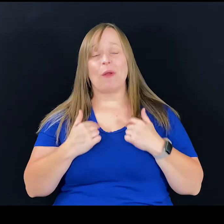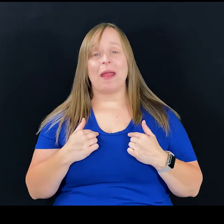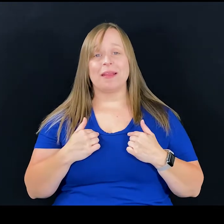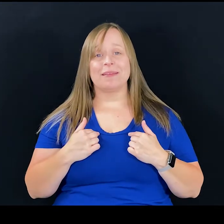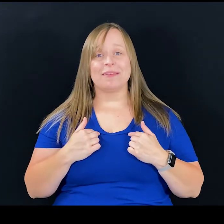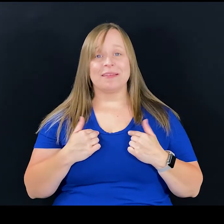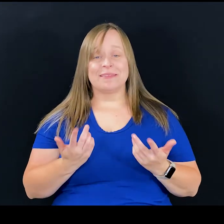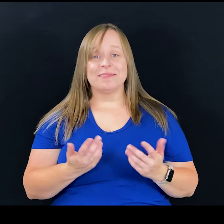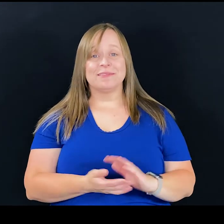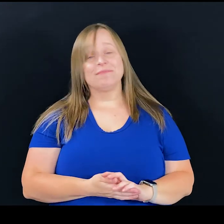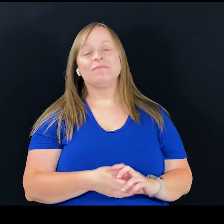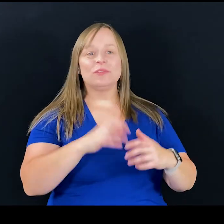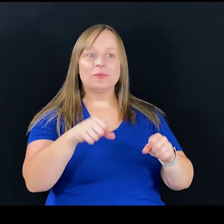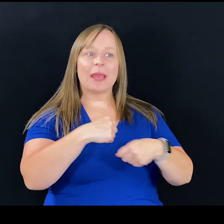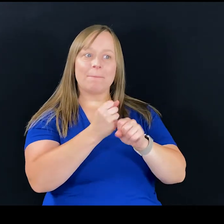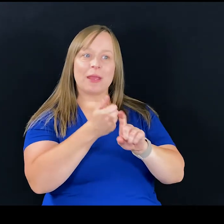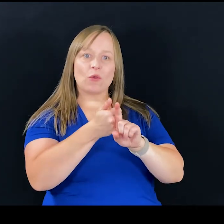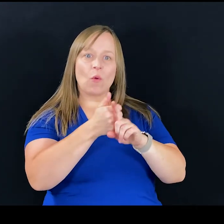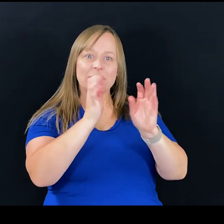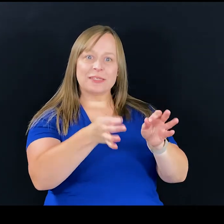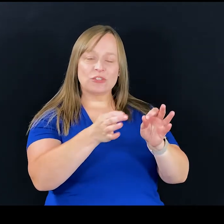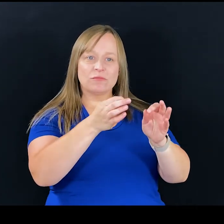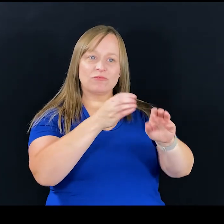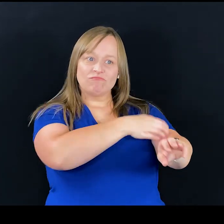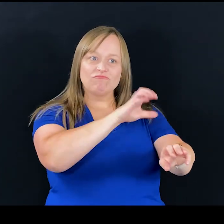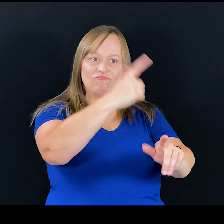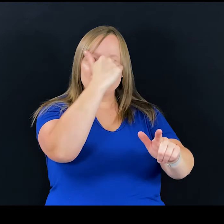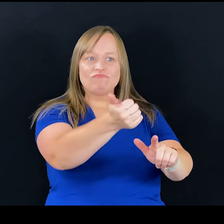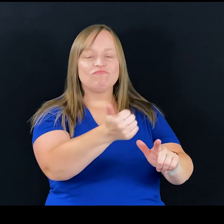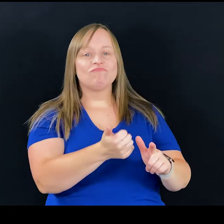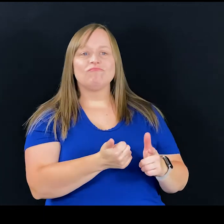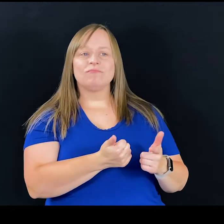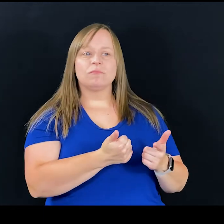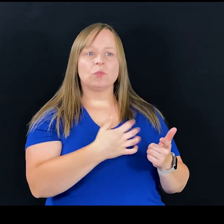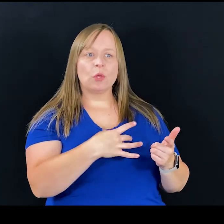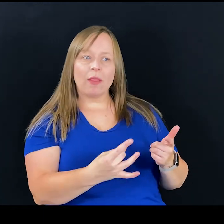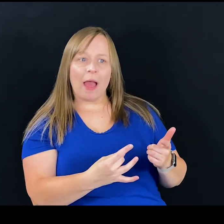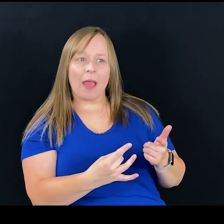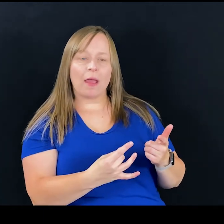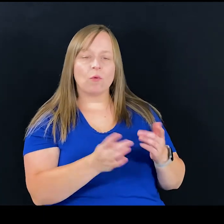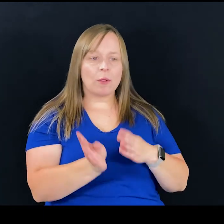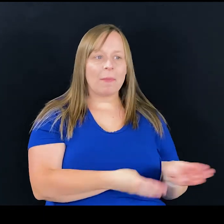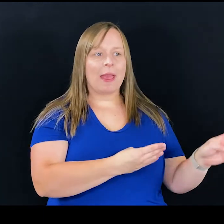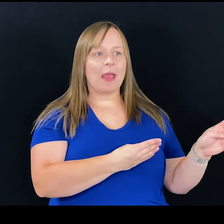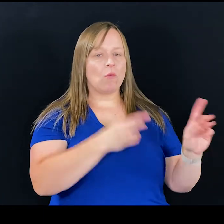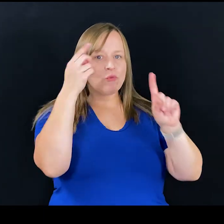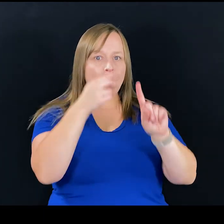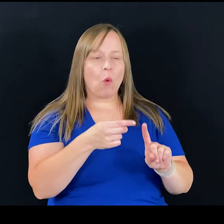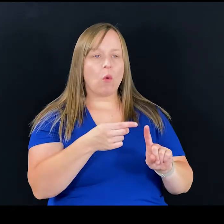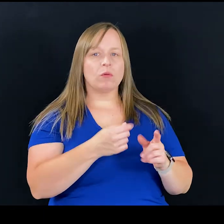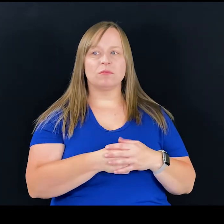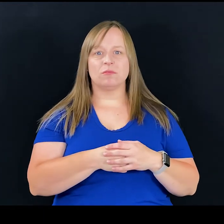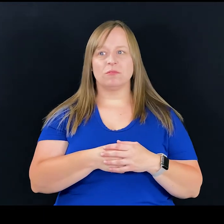I started crying. Because you can make your own decision, like what you like, what's your plan,